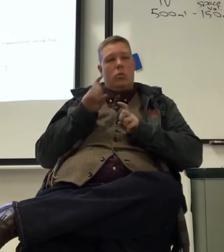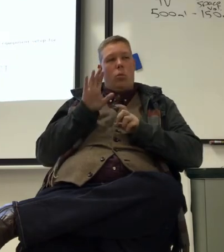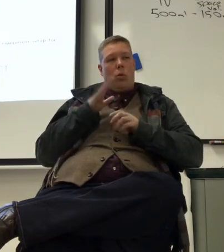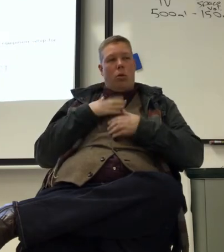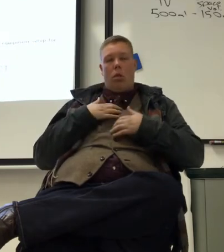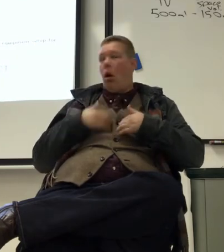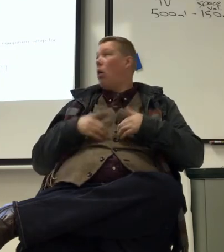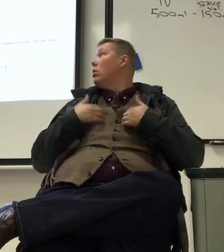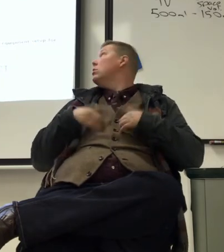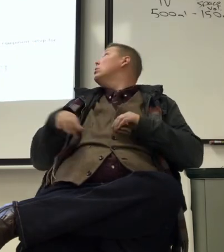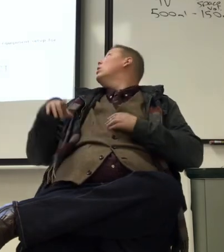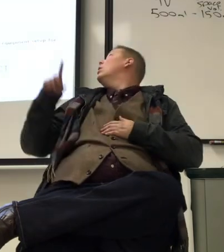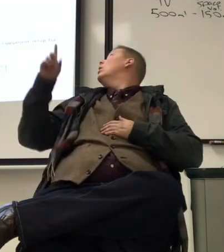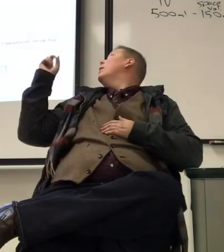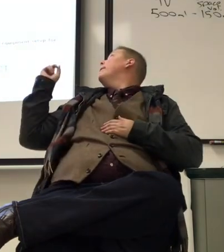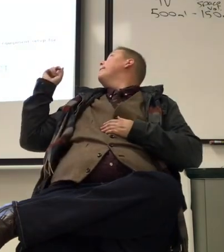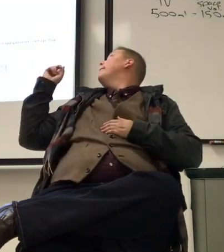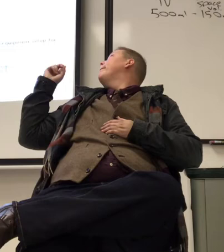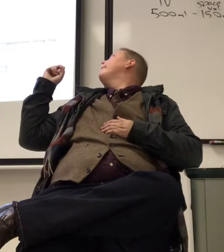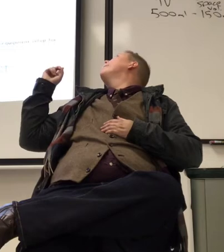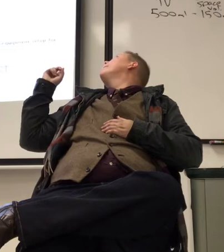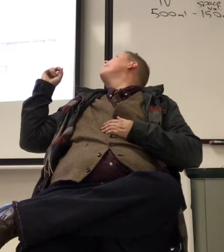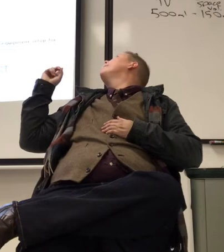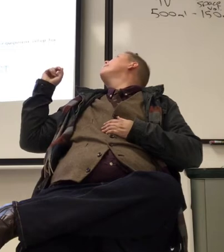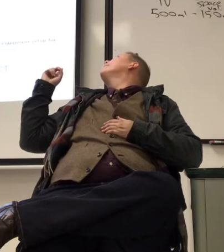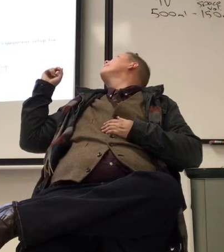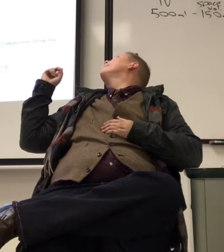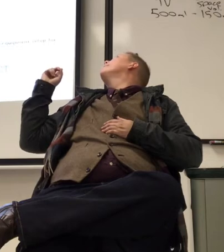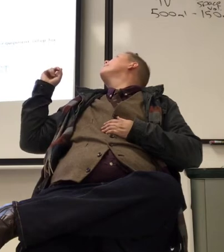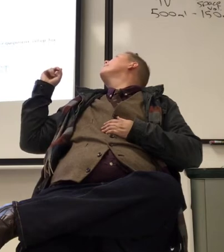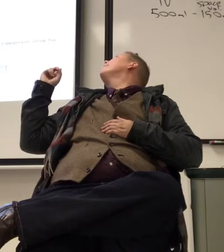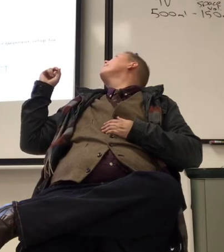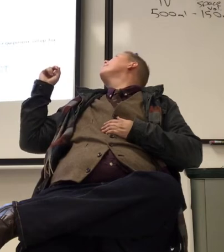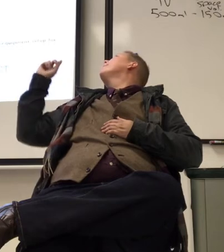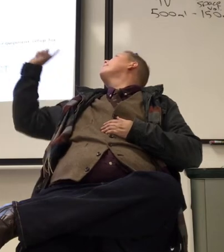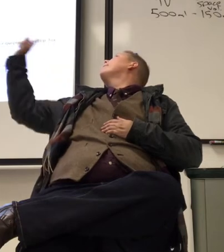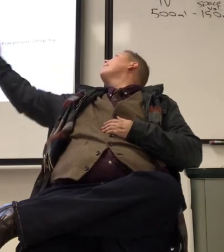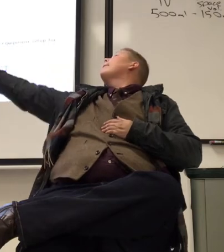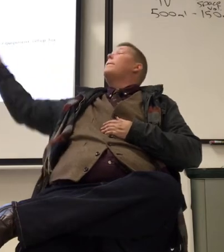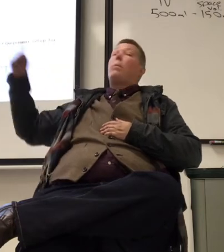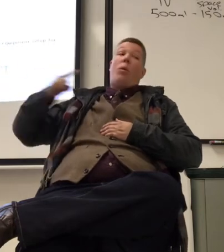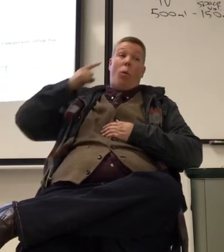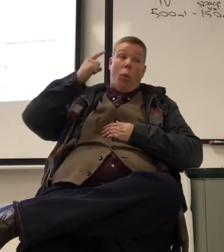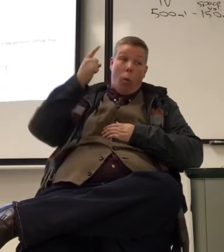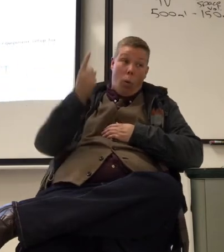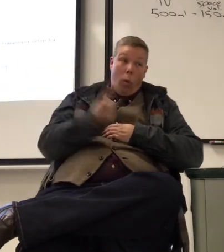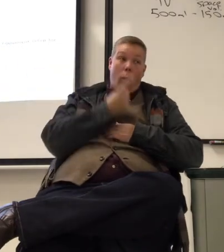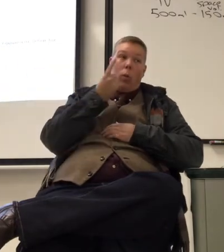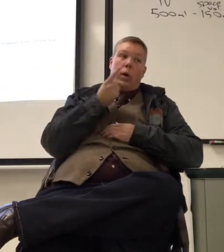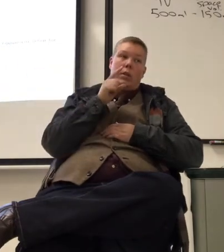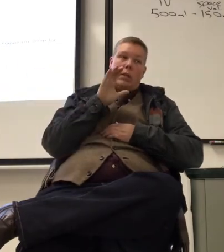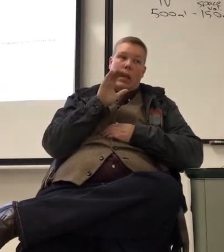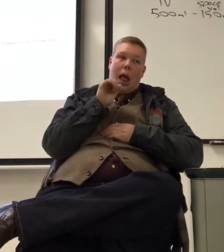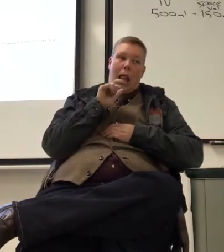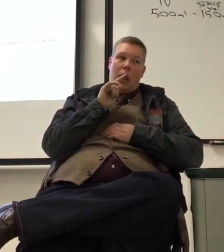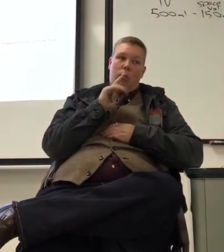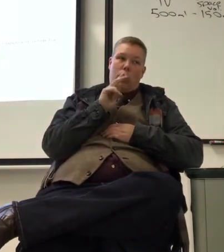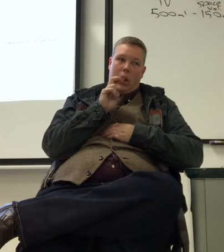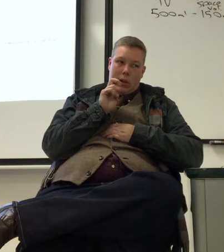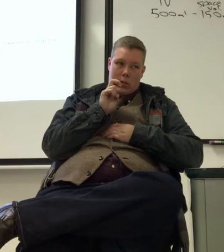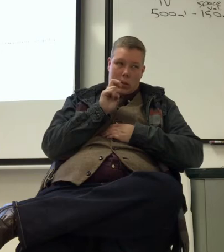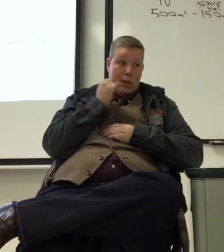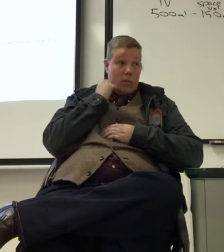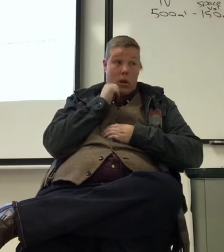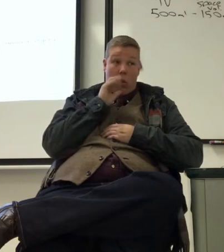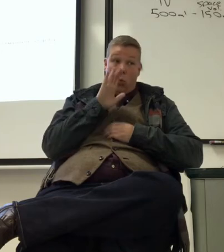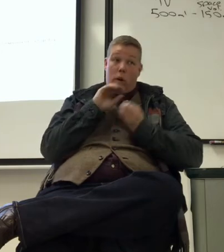always calibrate, and this is a very important step. Don't gloss over it. If you do it incorrectly, your numbers are going to be off.